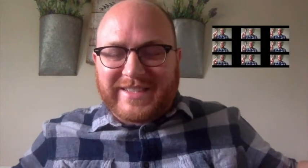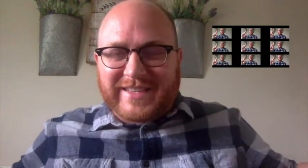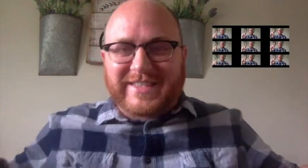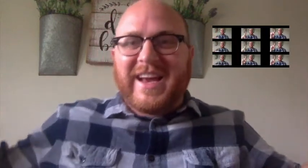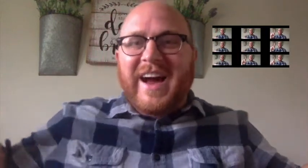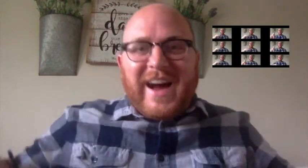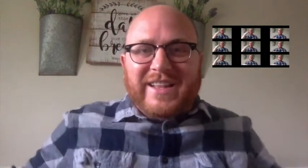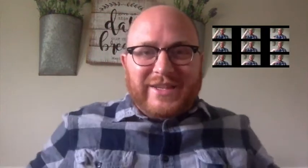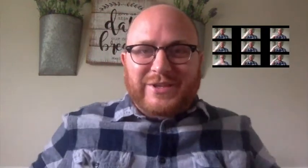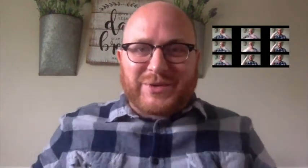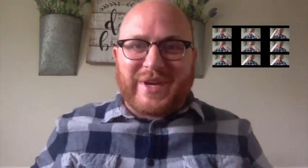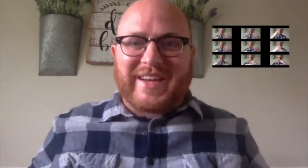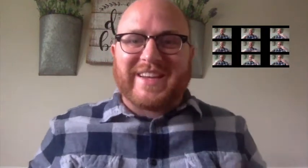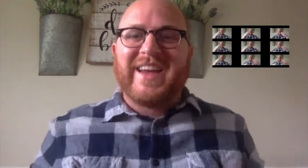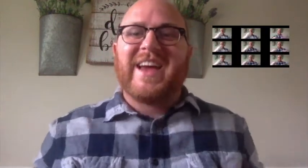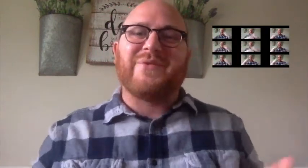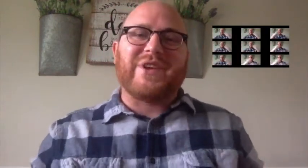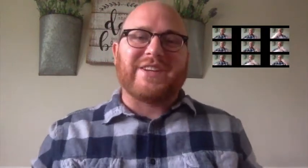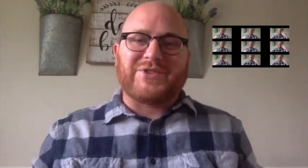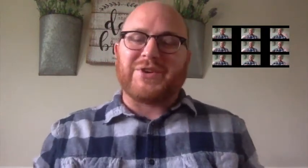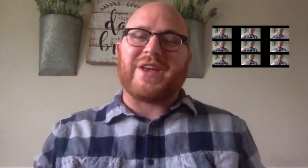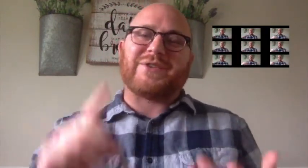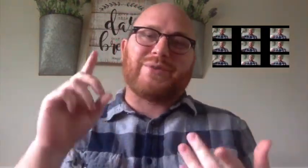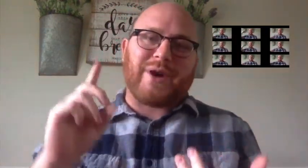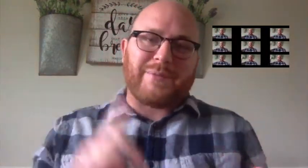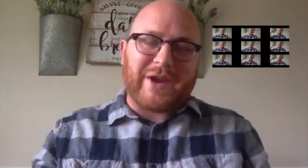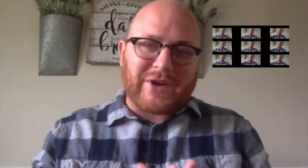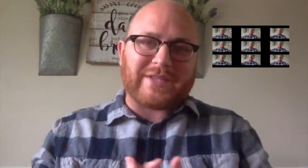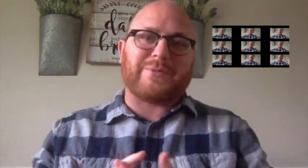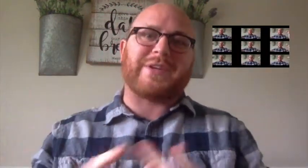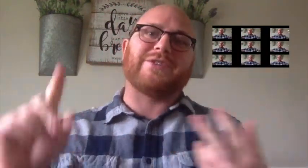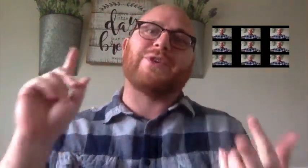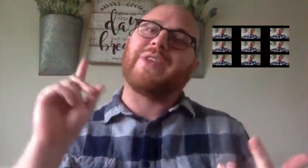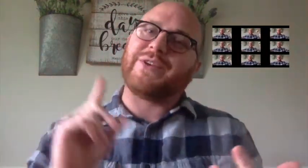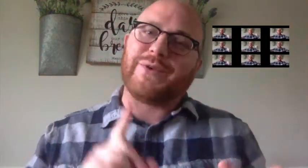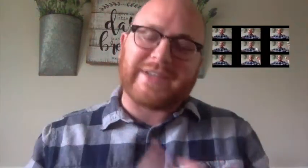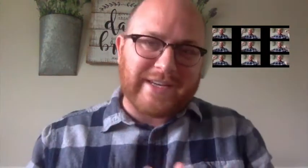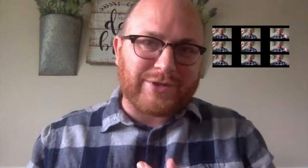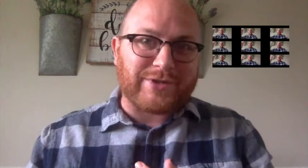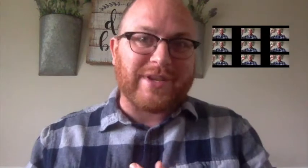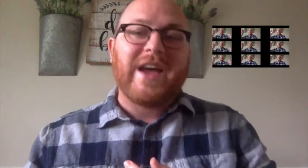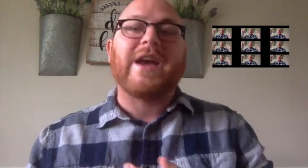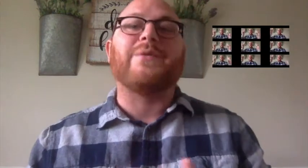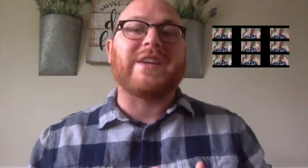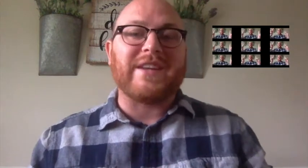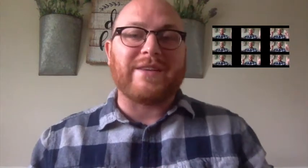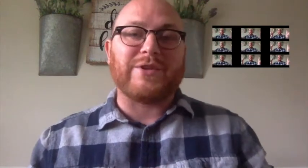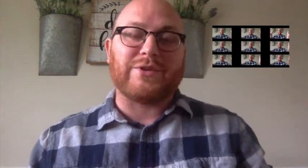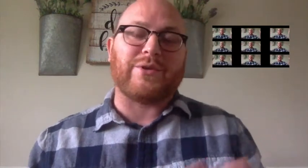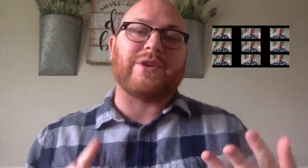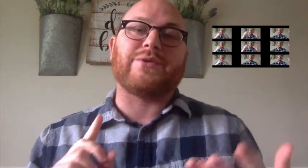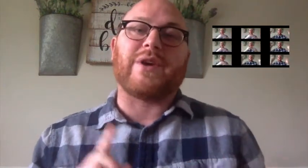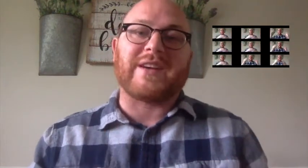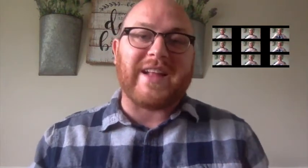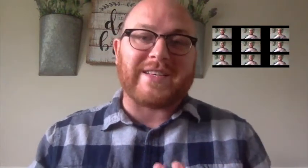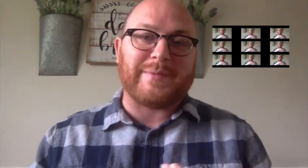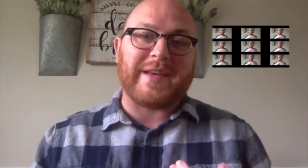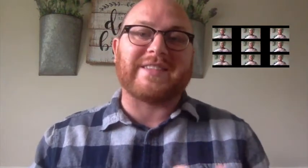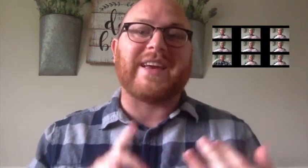faces on the screen. And we can show that to our parents, we can show that to our teachers, and we can even show it to our classmates. I